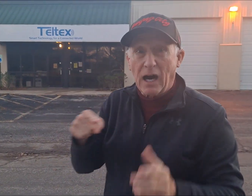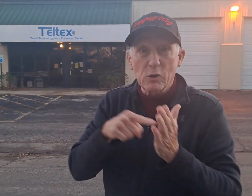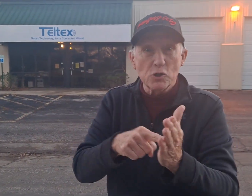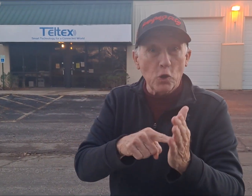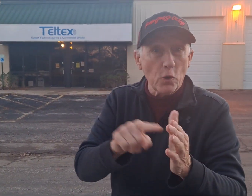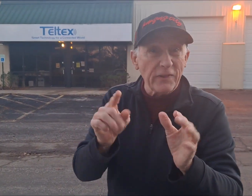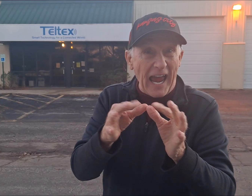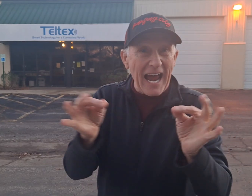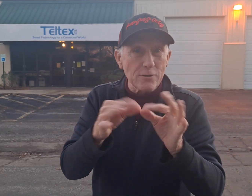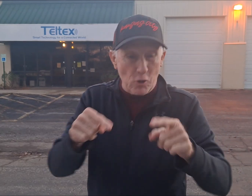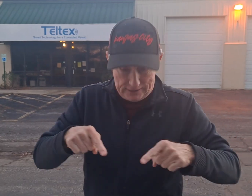will show you the address.